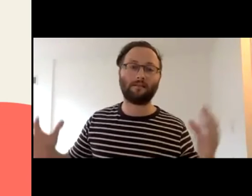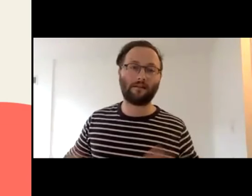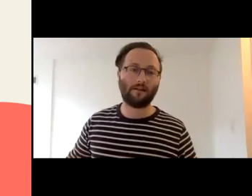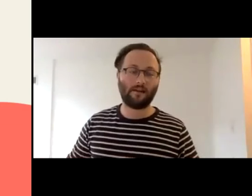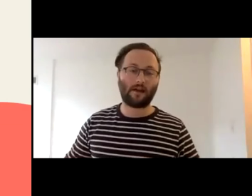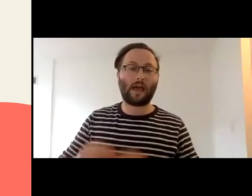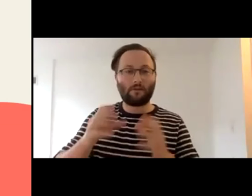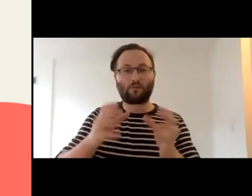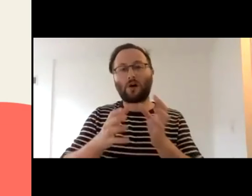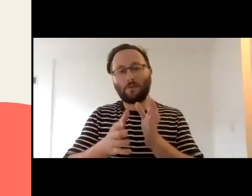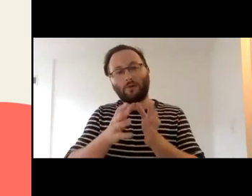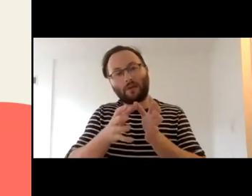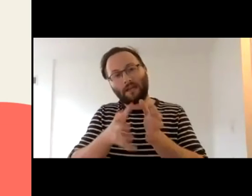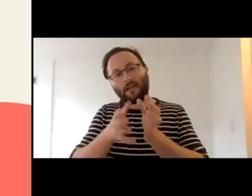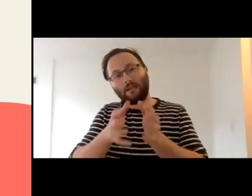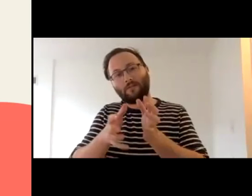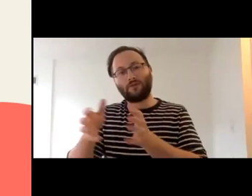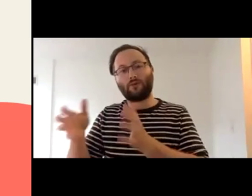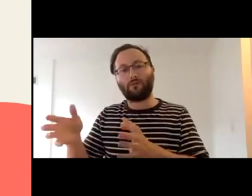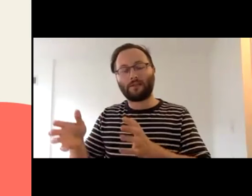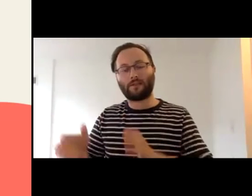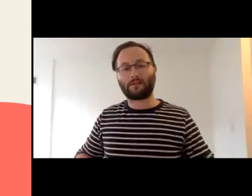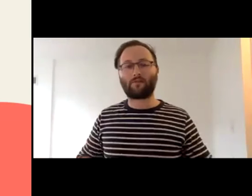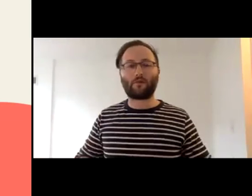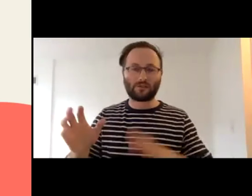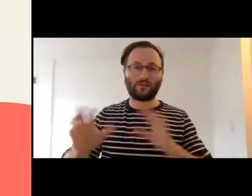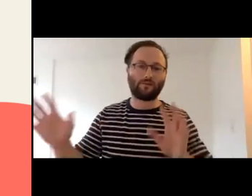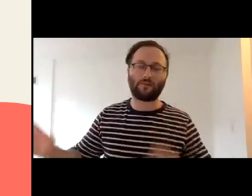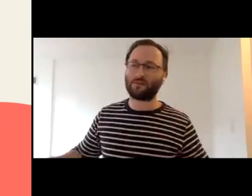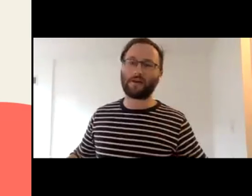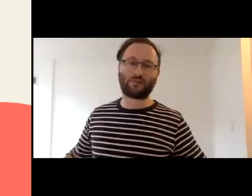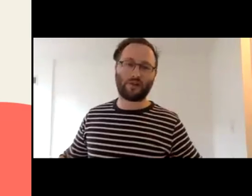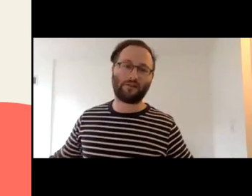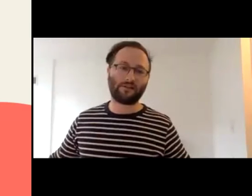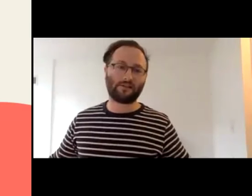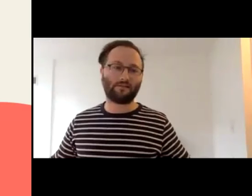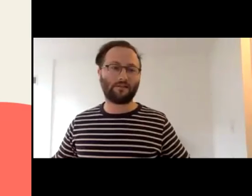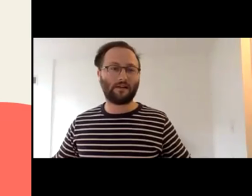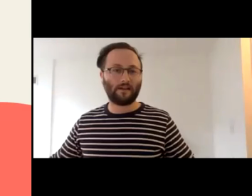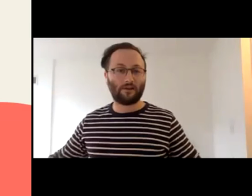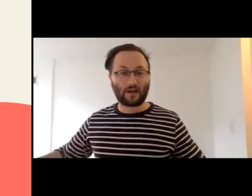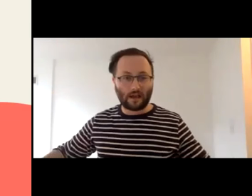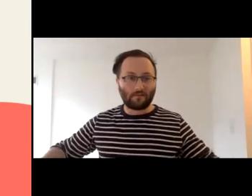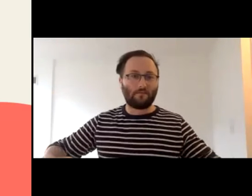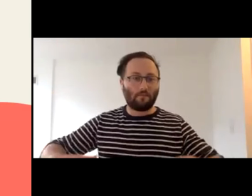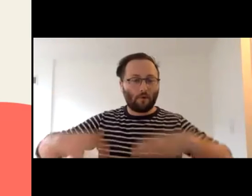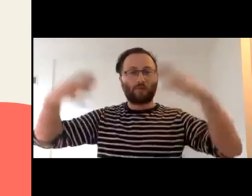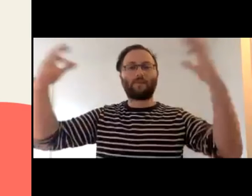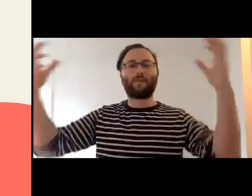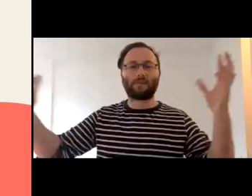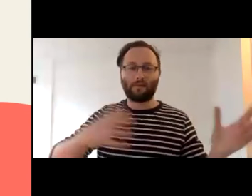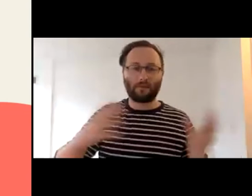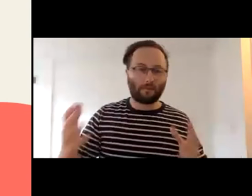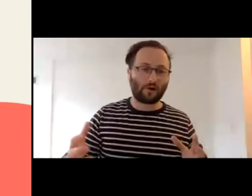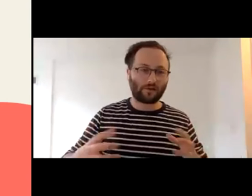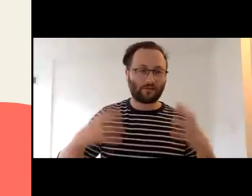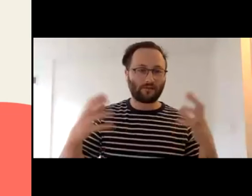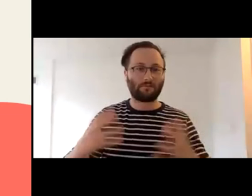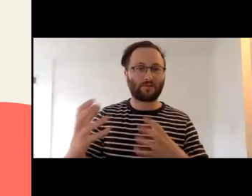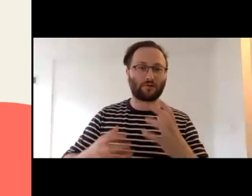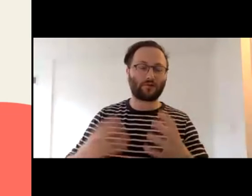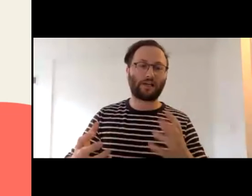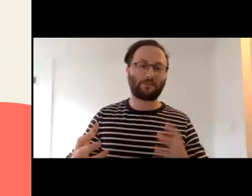10. And we're talking about like an individual basis. Of course, there's some externalities of you're going to get more than the sum of the parts